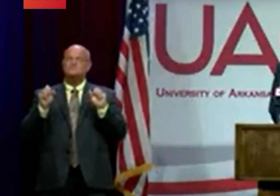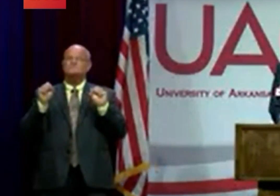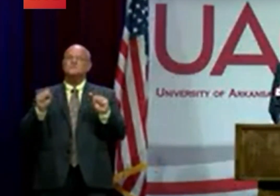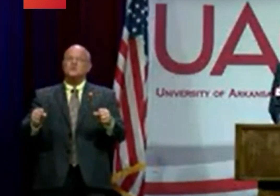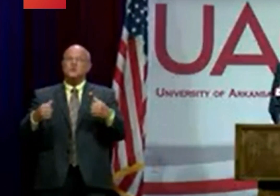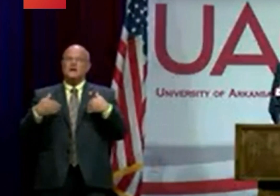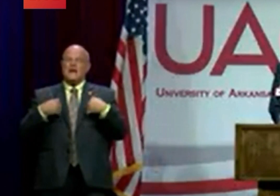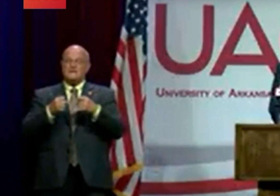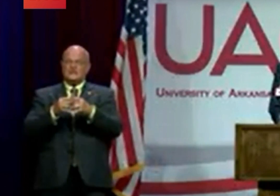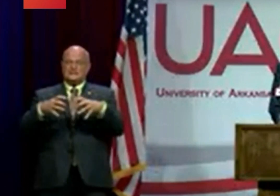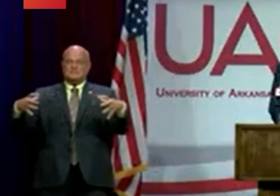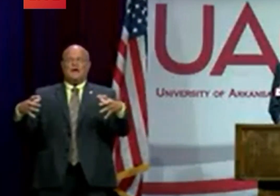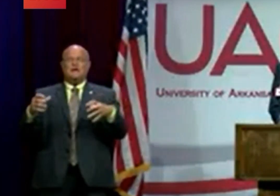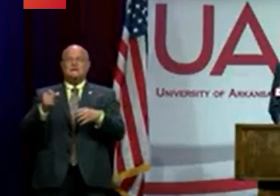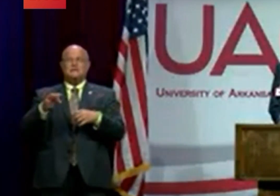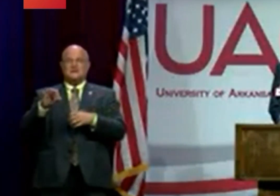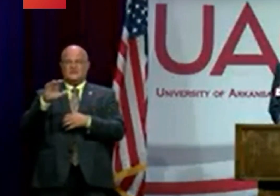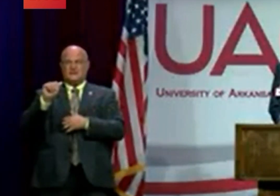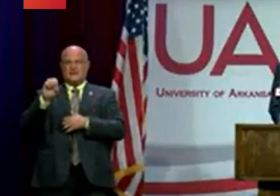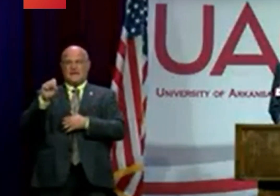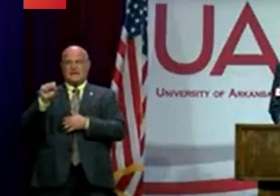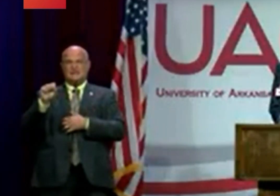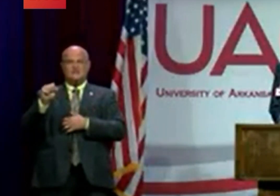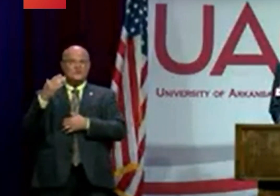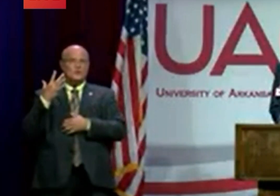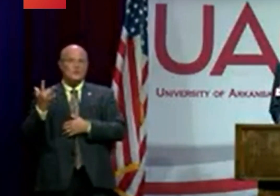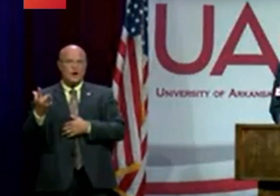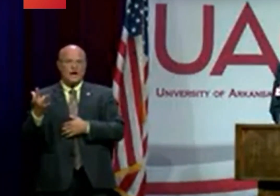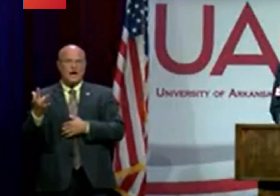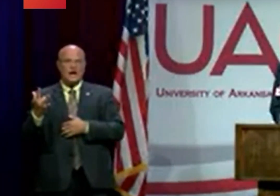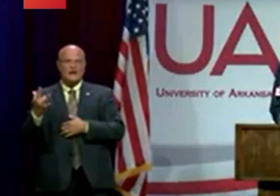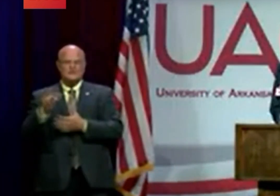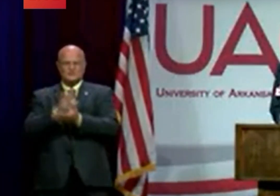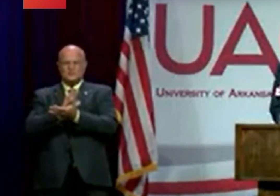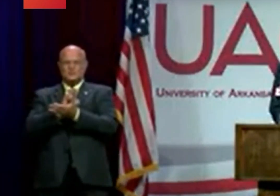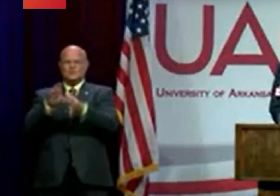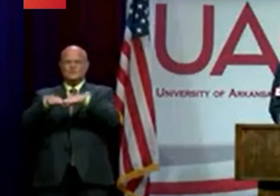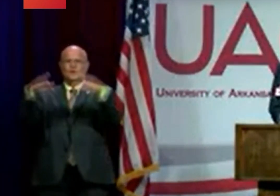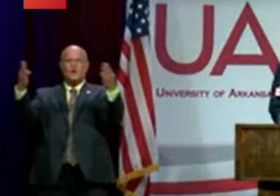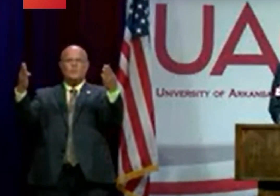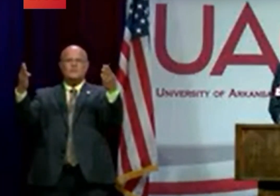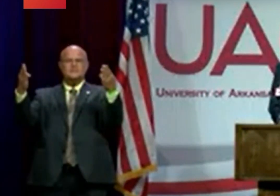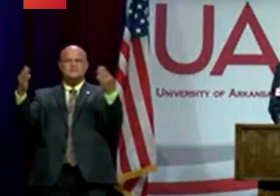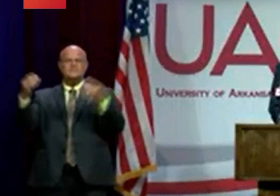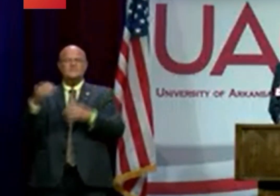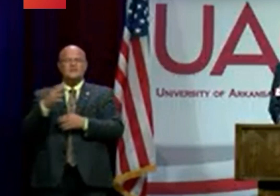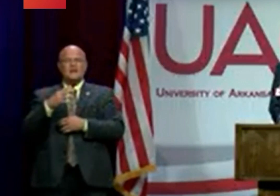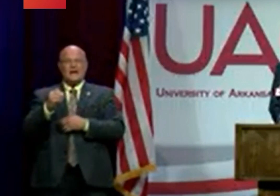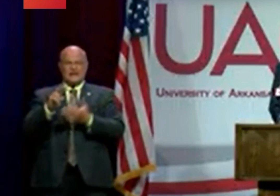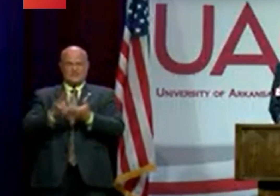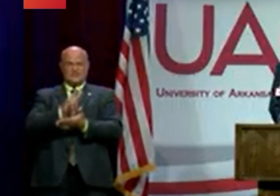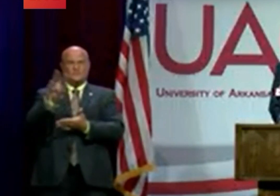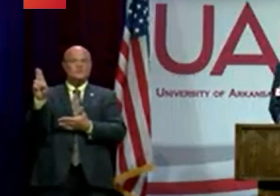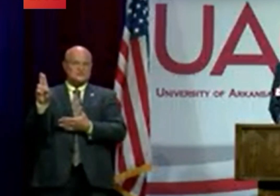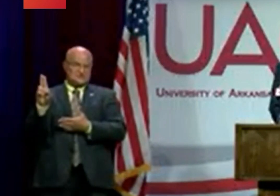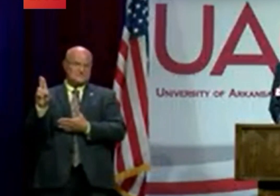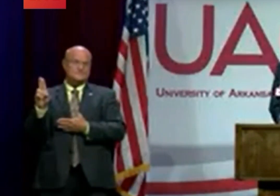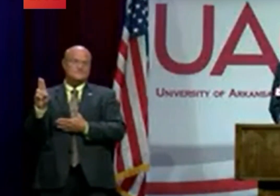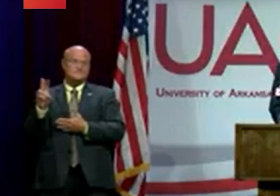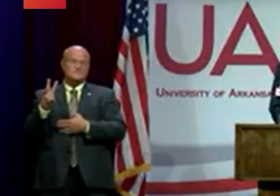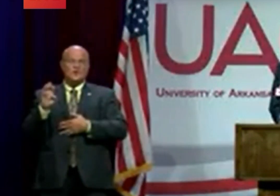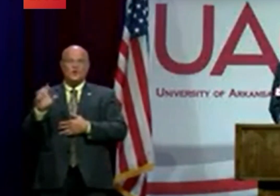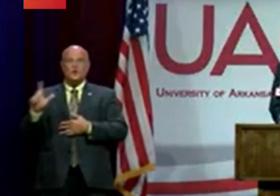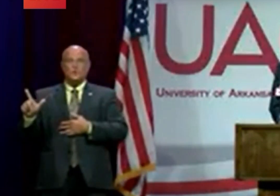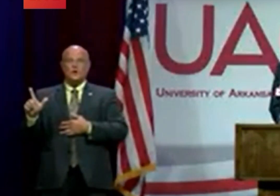an expansion of cases simply because we're reopening schools and universities.